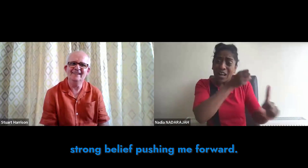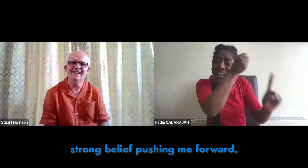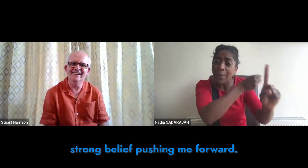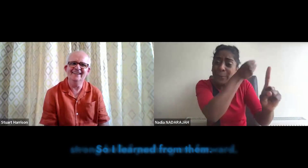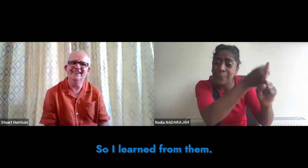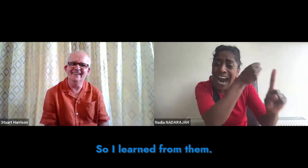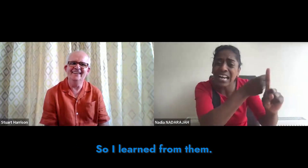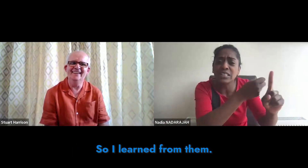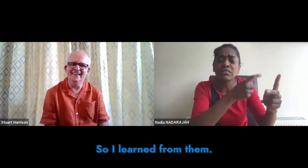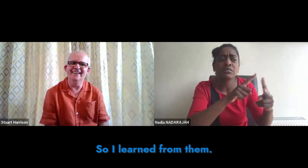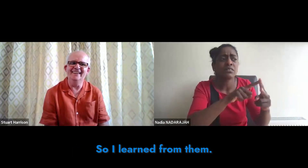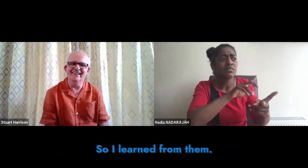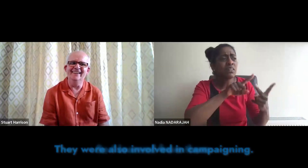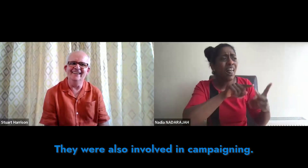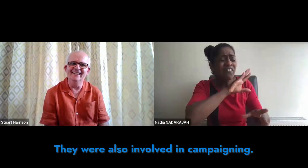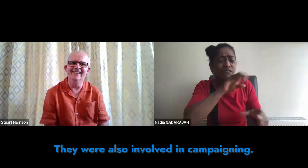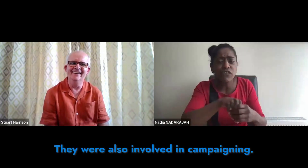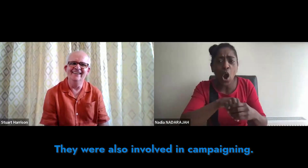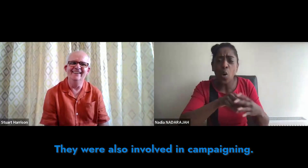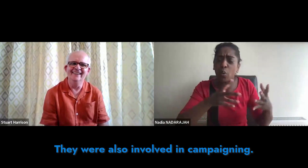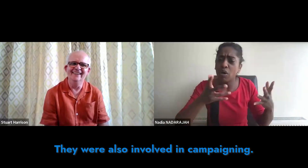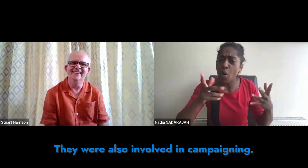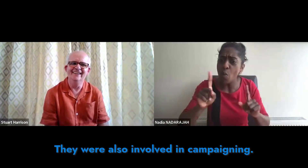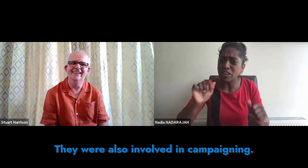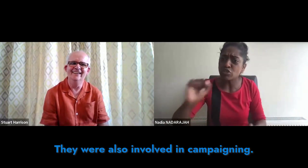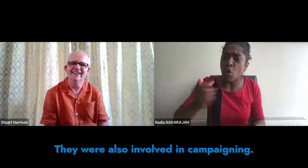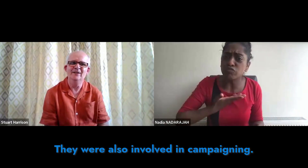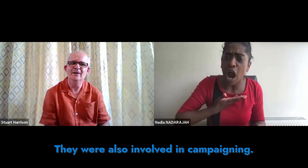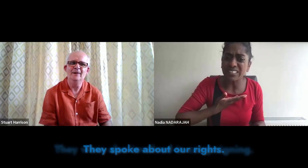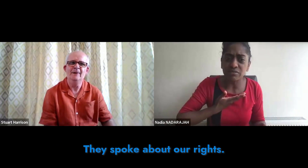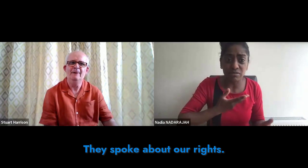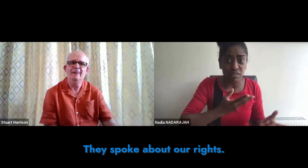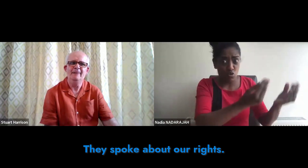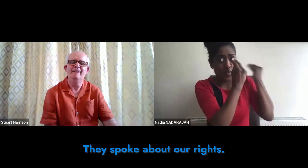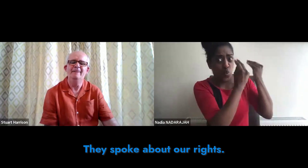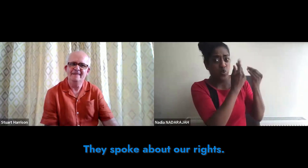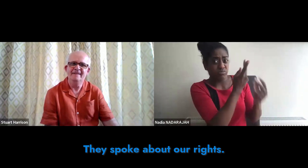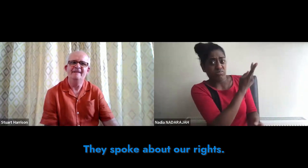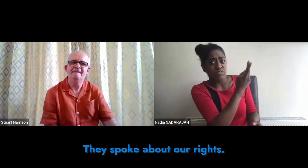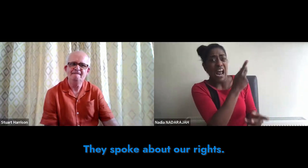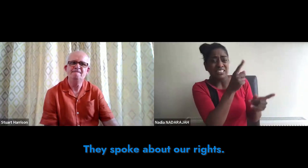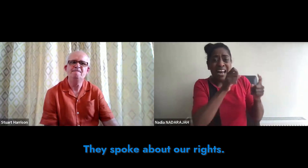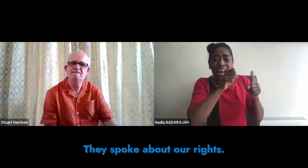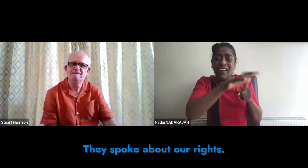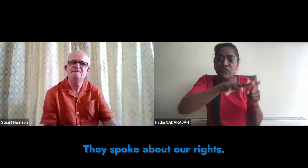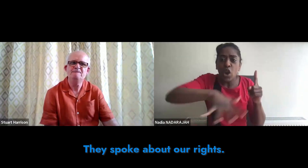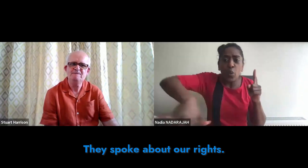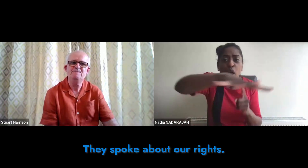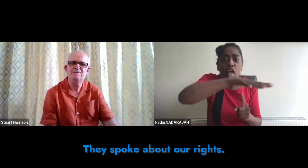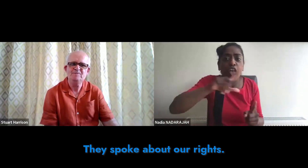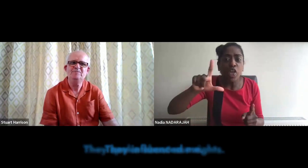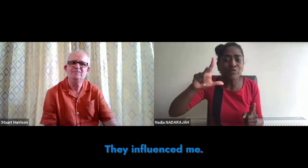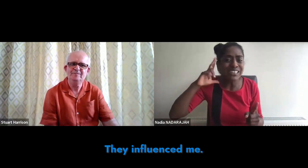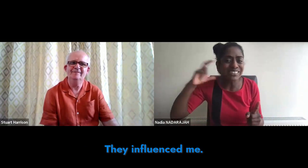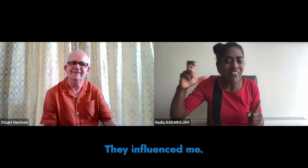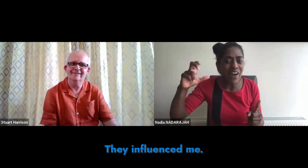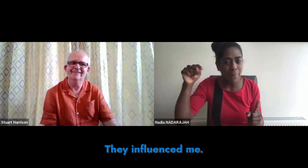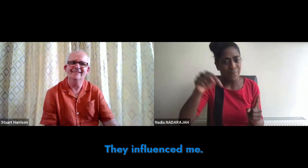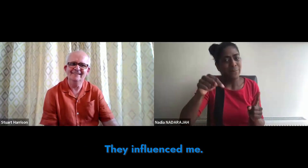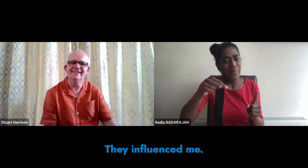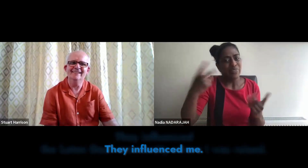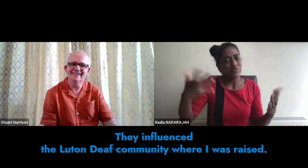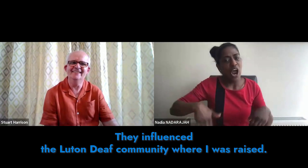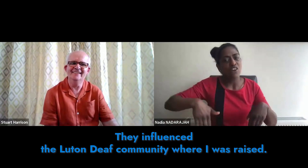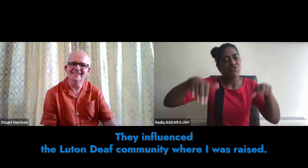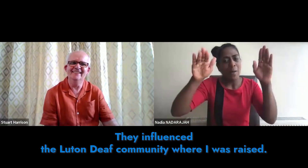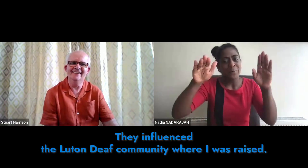me forward. So I learned from them. They were also involved in campaigning. They also spoke about our rights. They